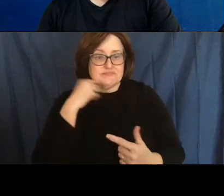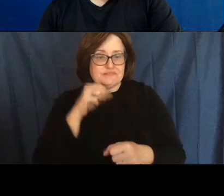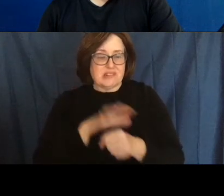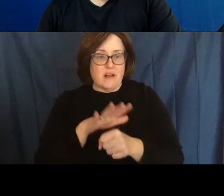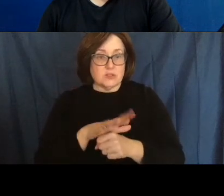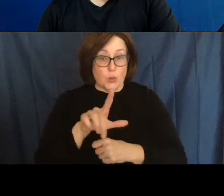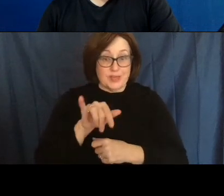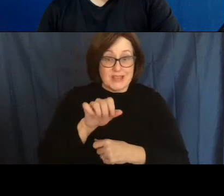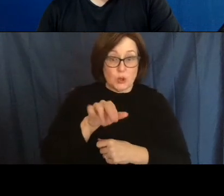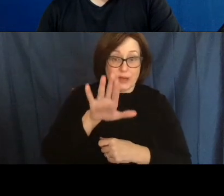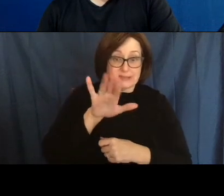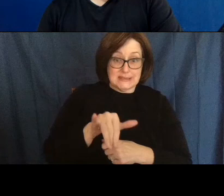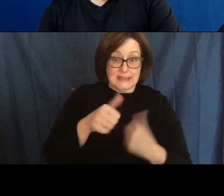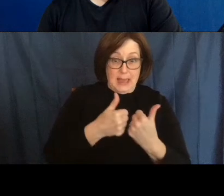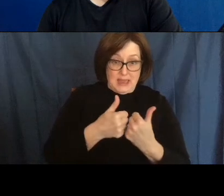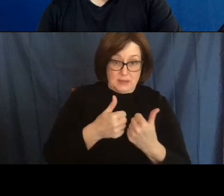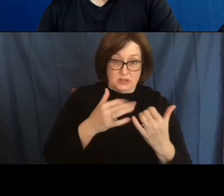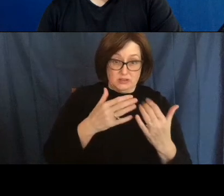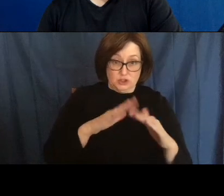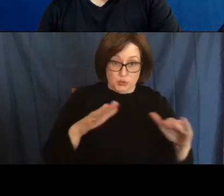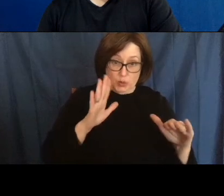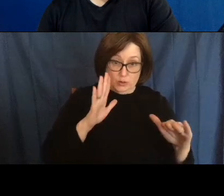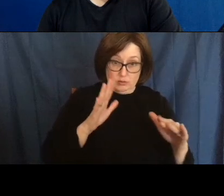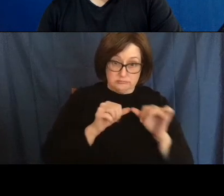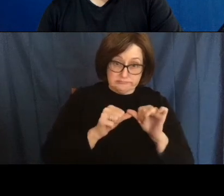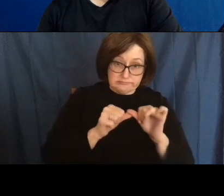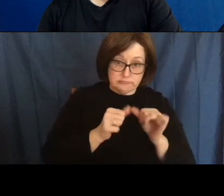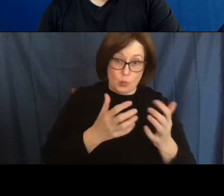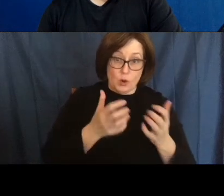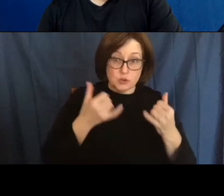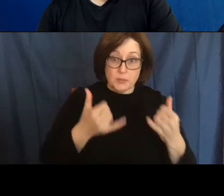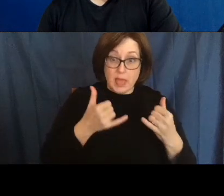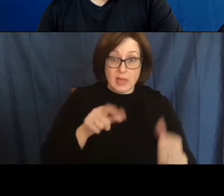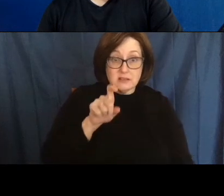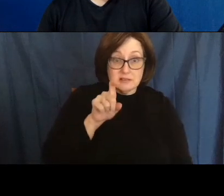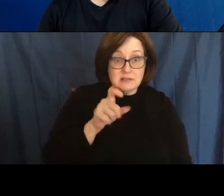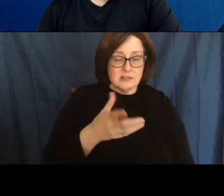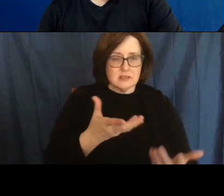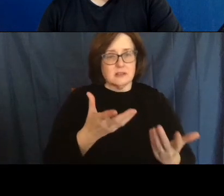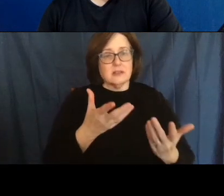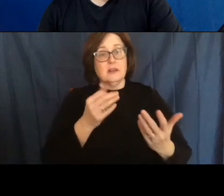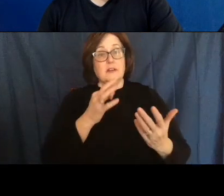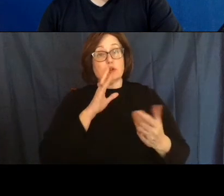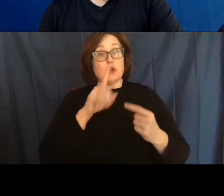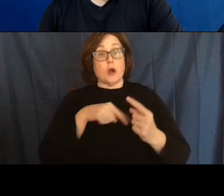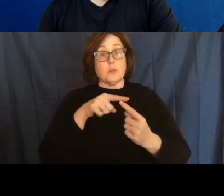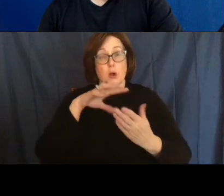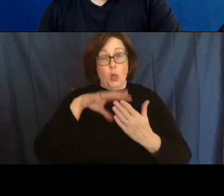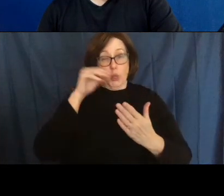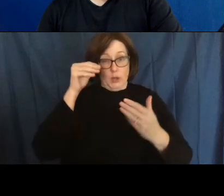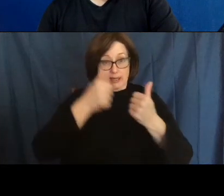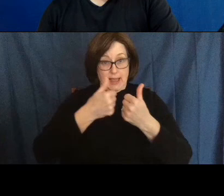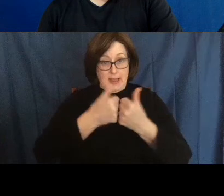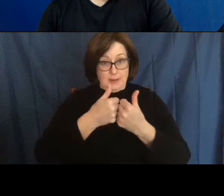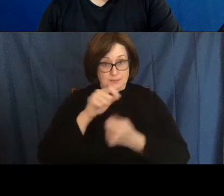what we believe it is you should do is, with a learning game specifically, is to combine